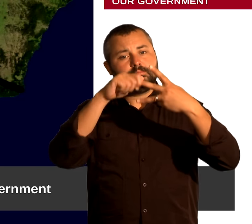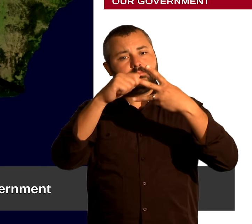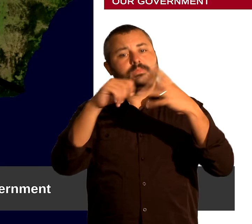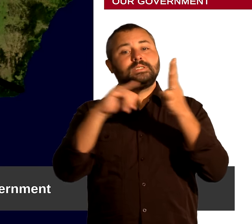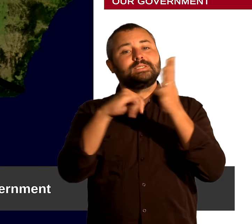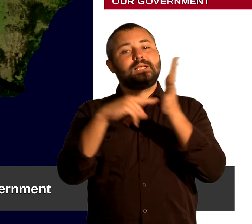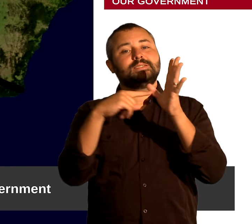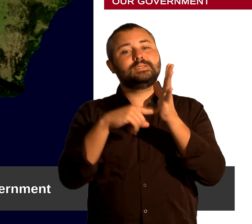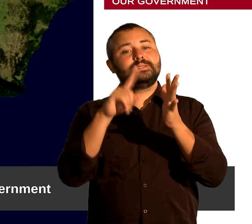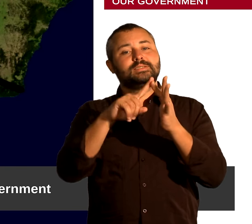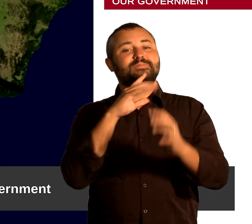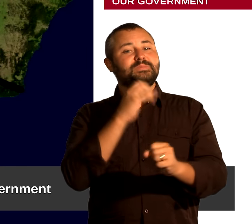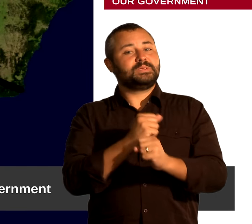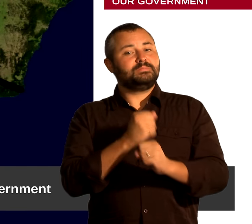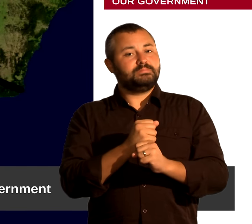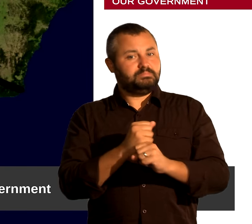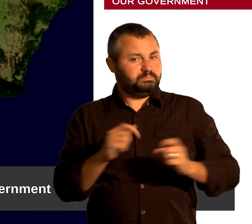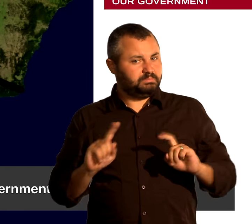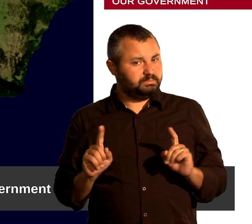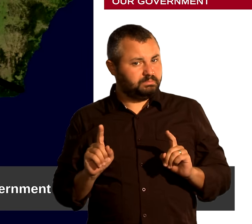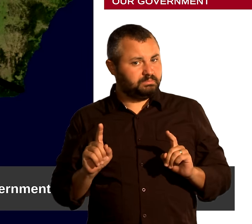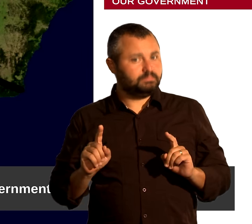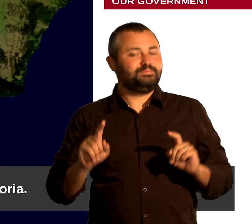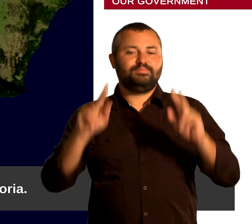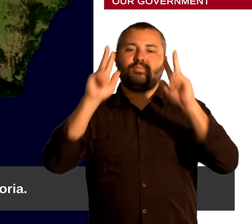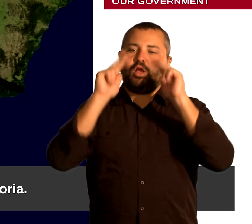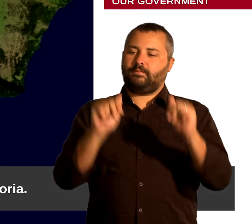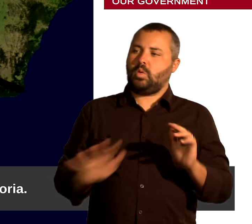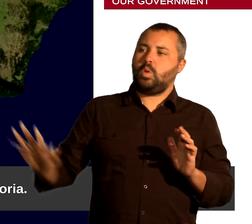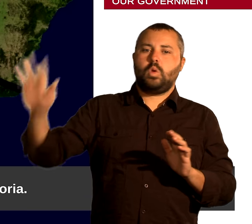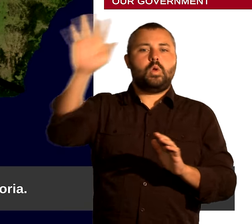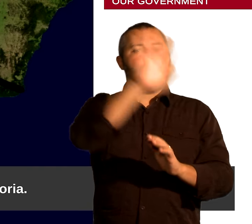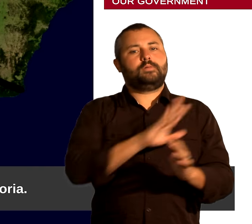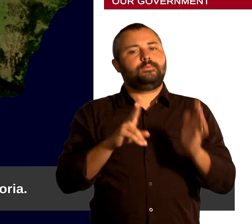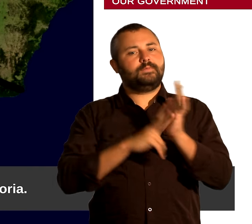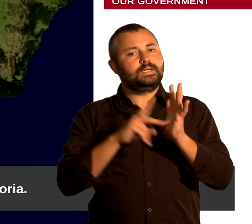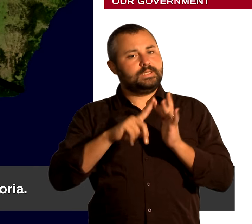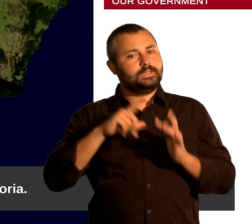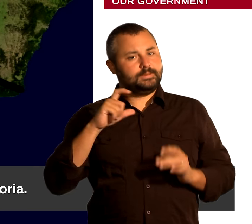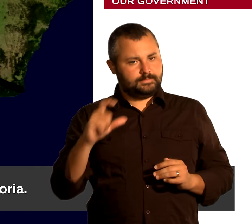Secondly, State Government. Looks after all of Victoria.